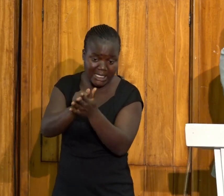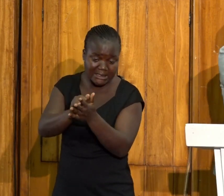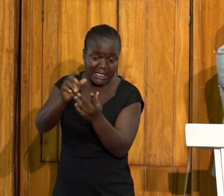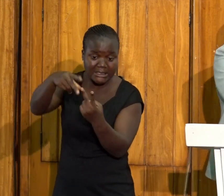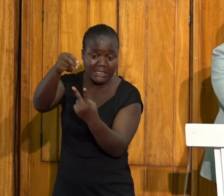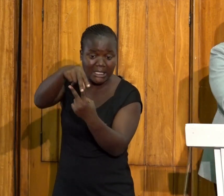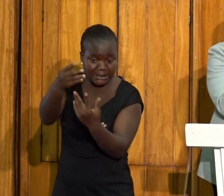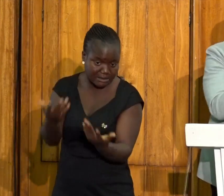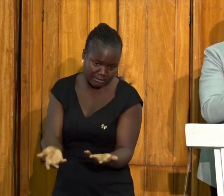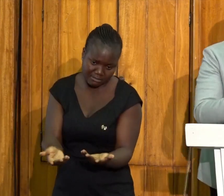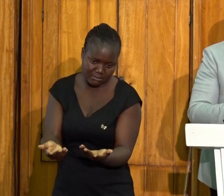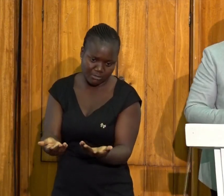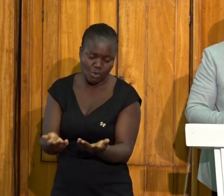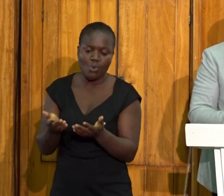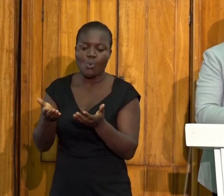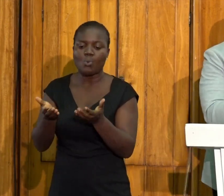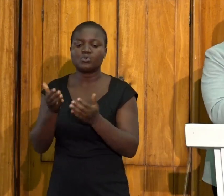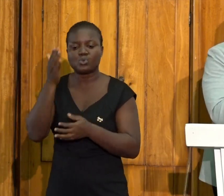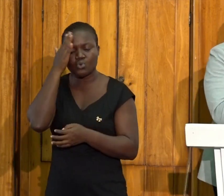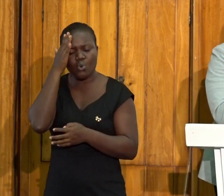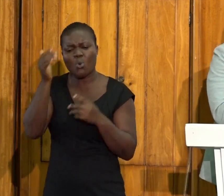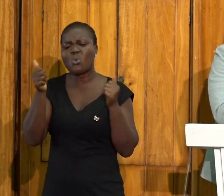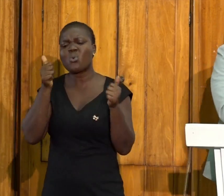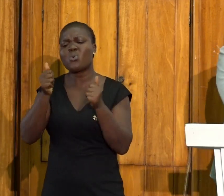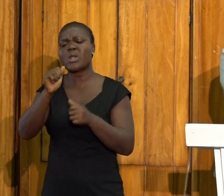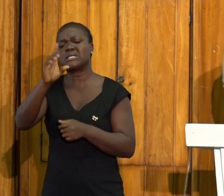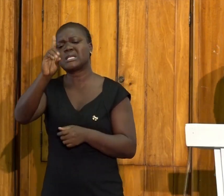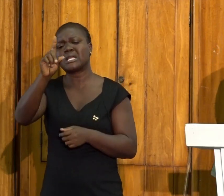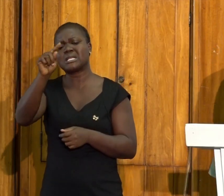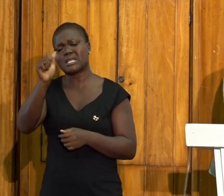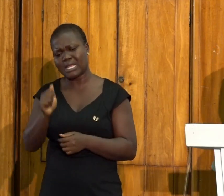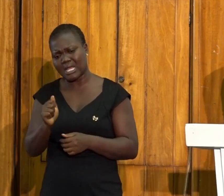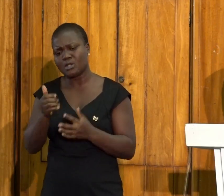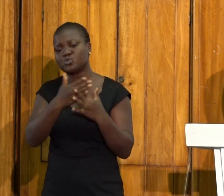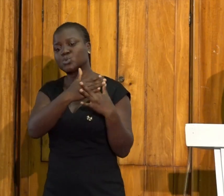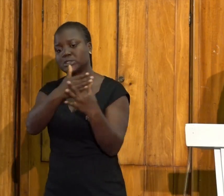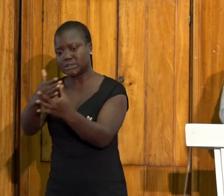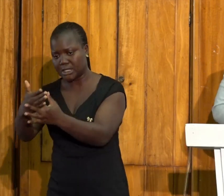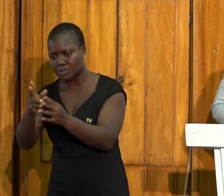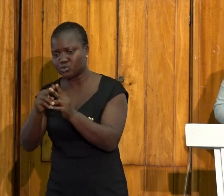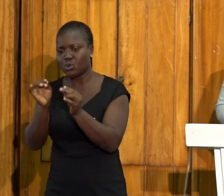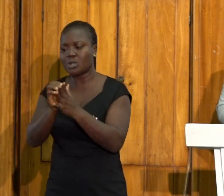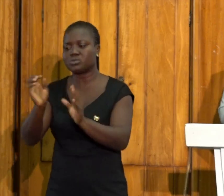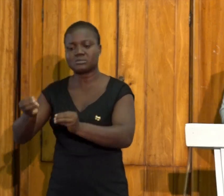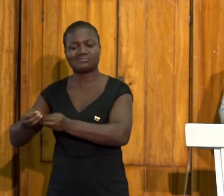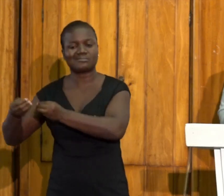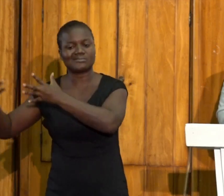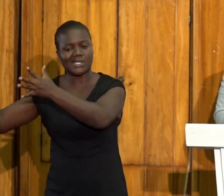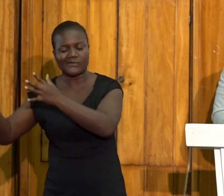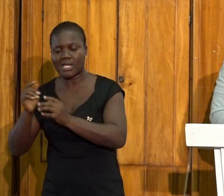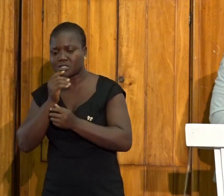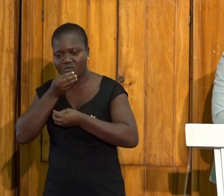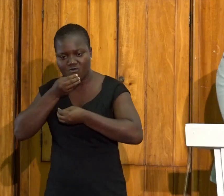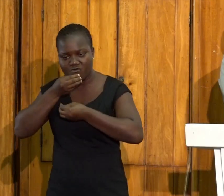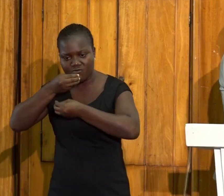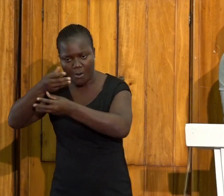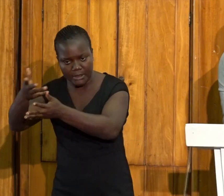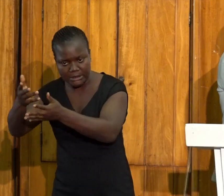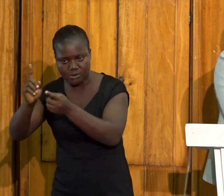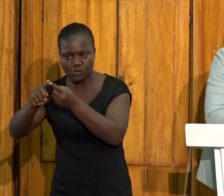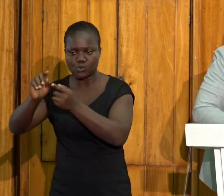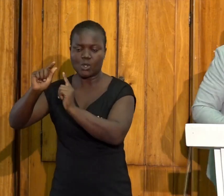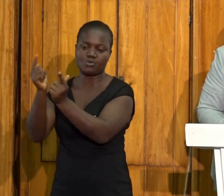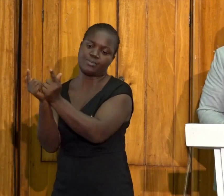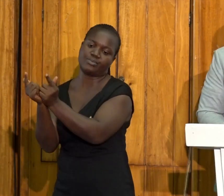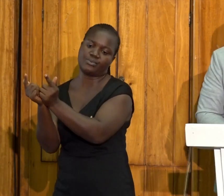rich qualitative data that we are also starting to share, and we have submitted some abstracts to CROI as well as IS, and